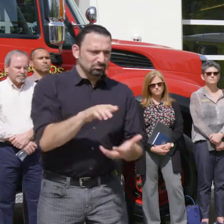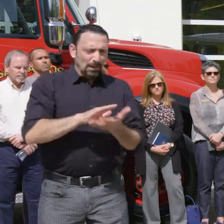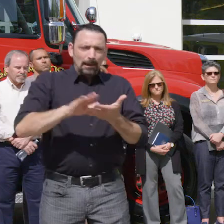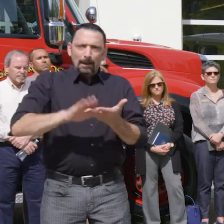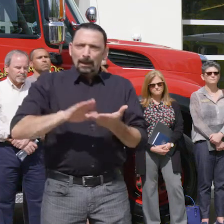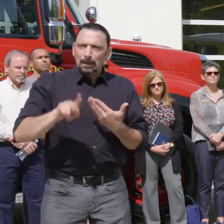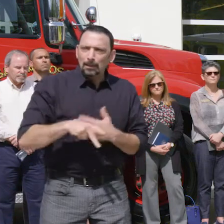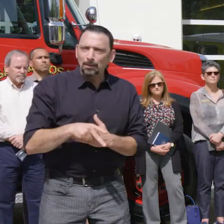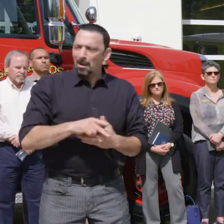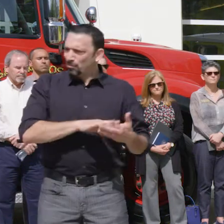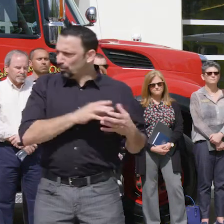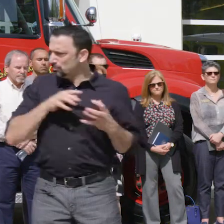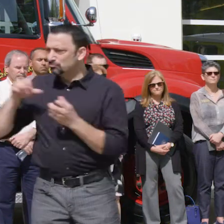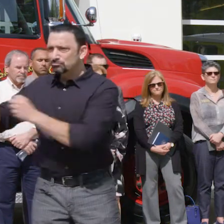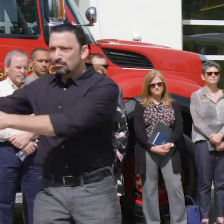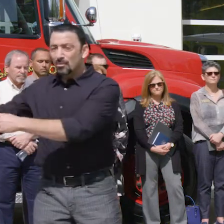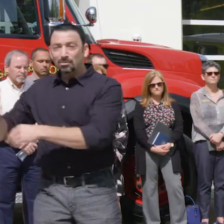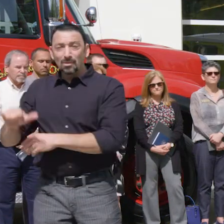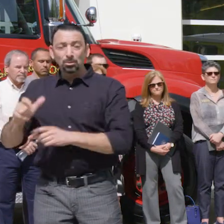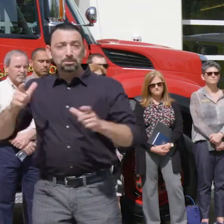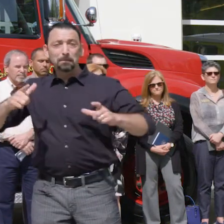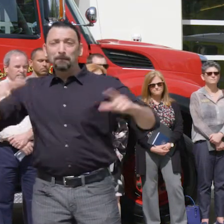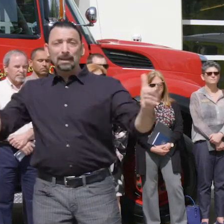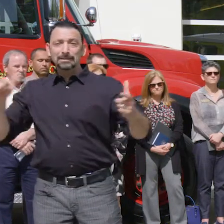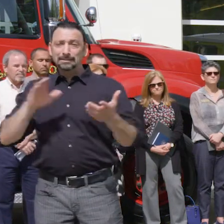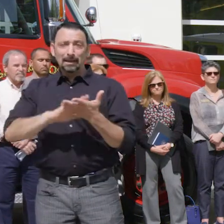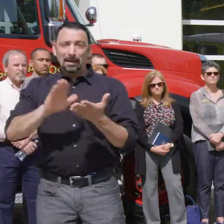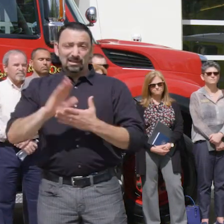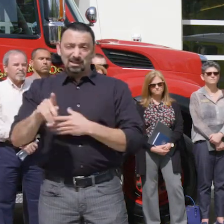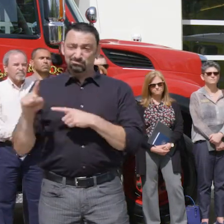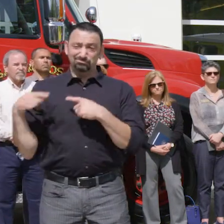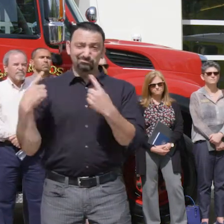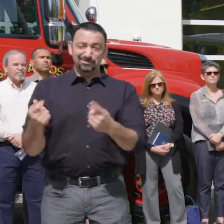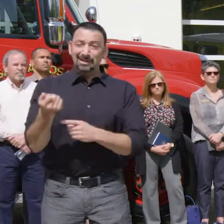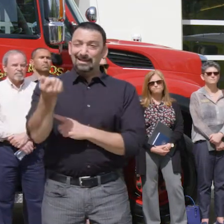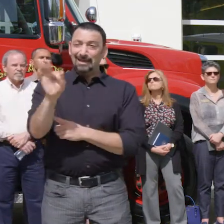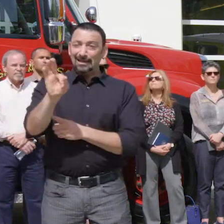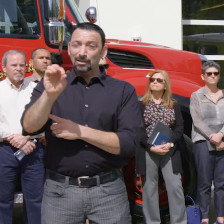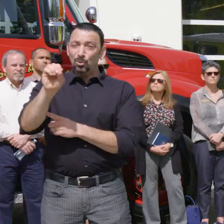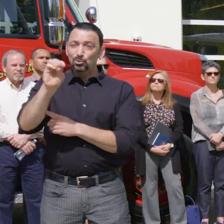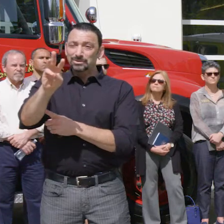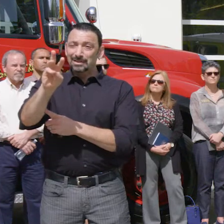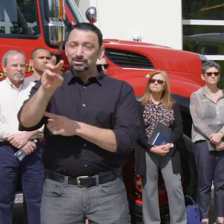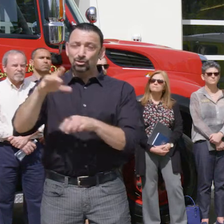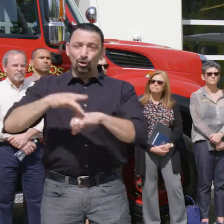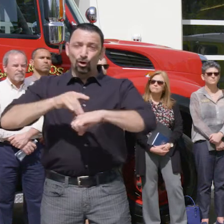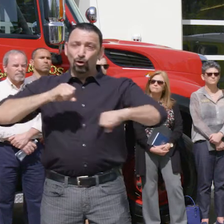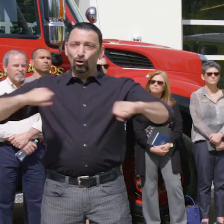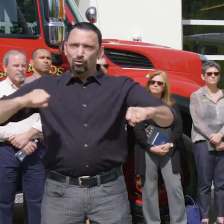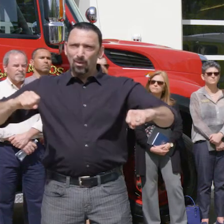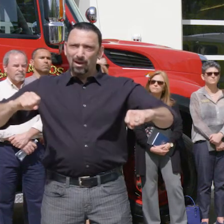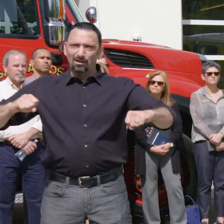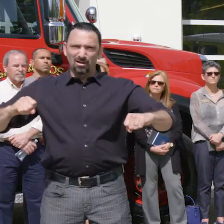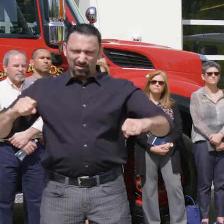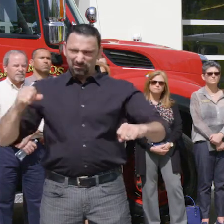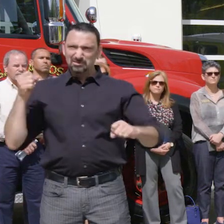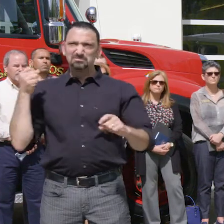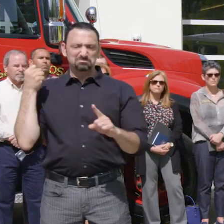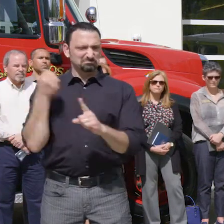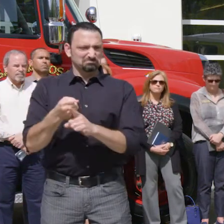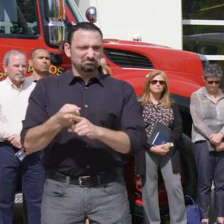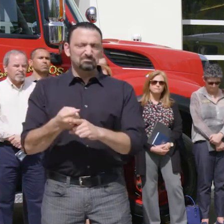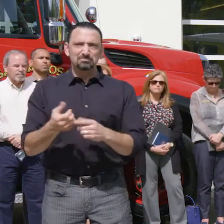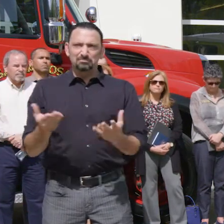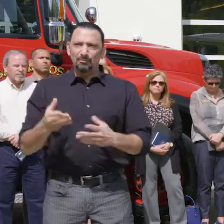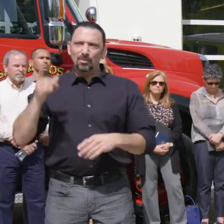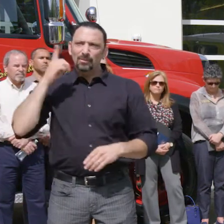was the largest debris operation since the 1906 earthquake that California has had to deal with, and really one of